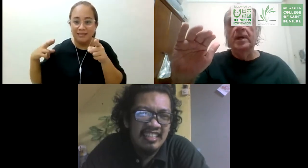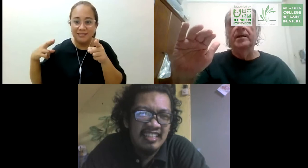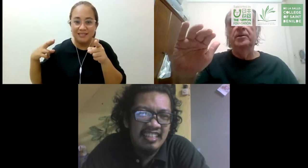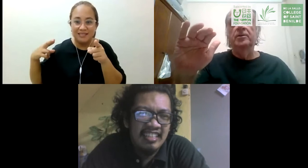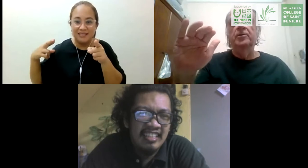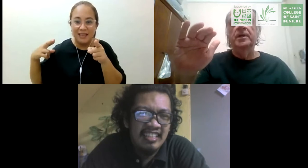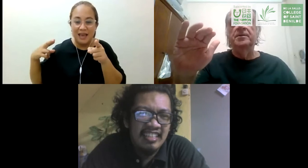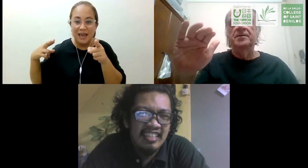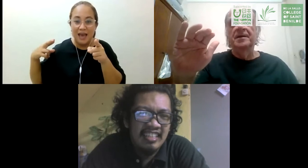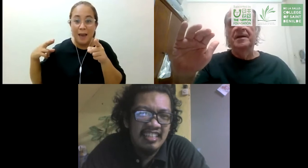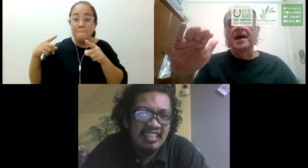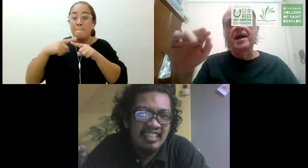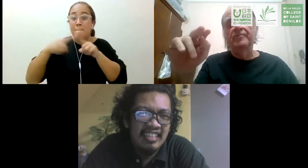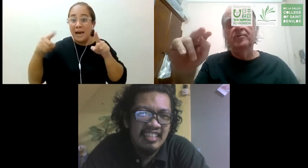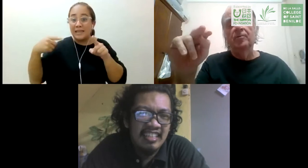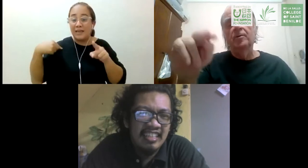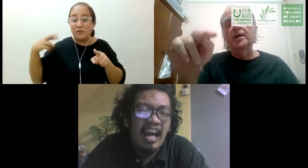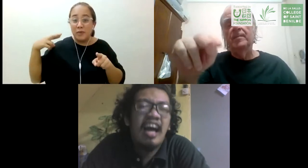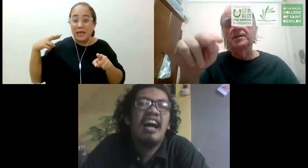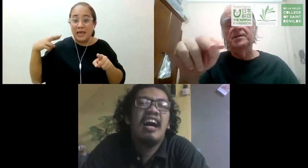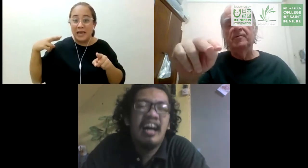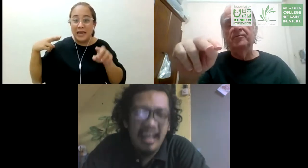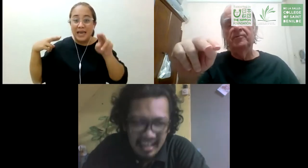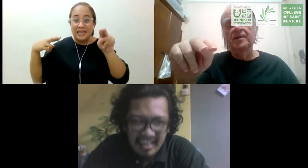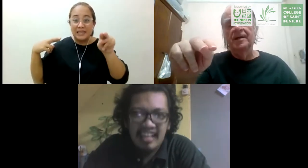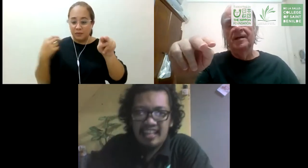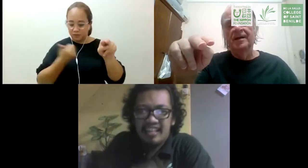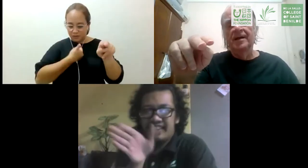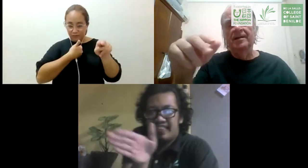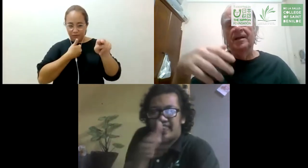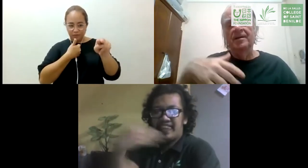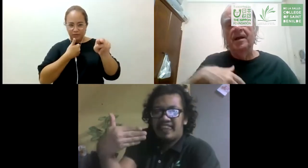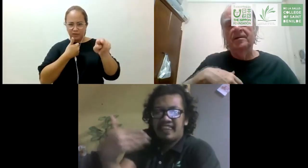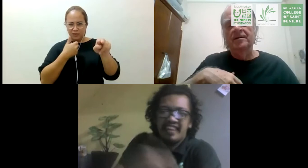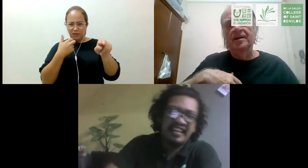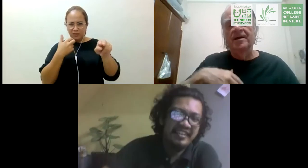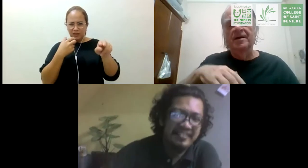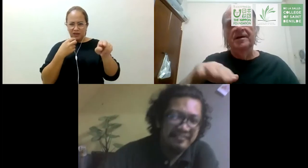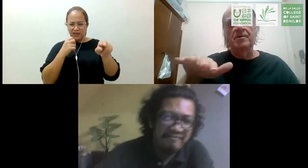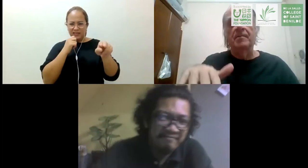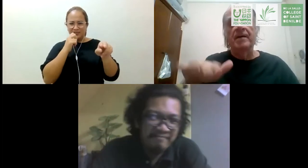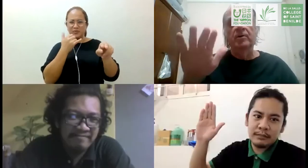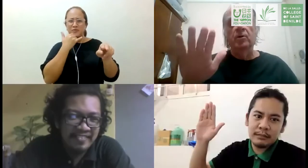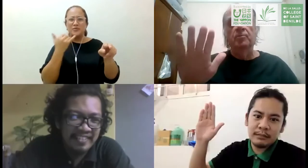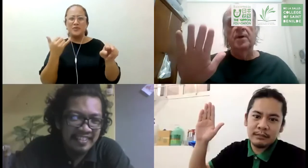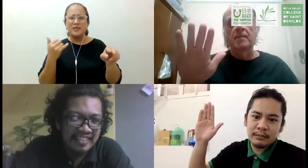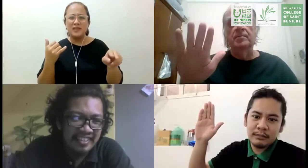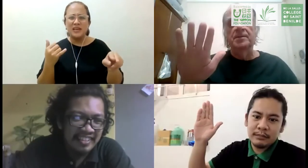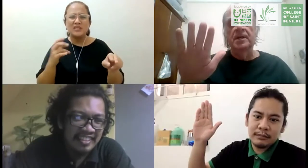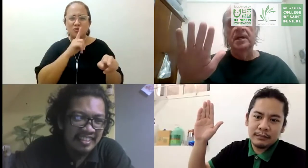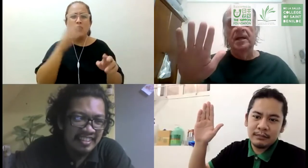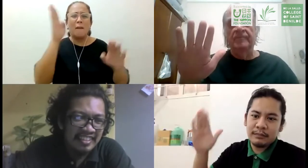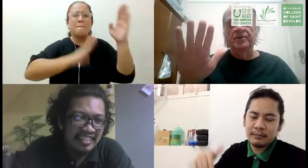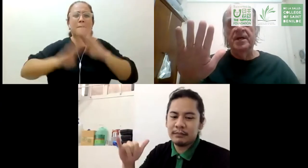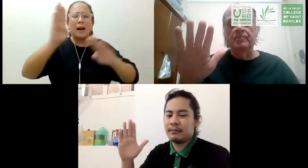But when I do this, I have to look at myself and not, yeah. So I'm having real